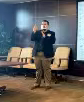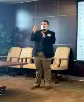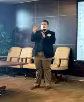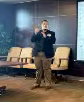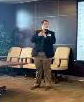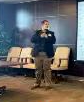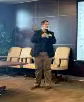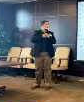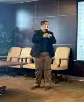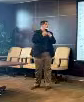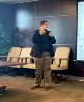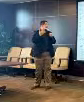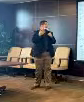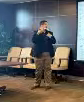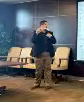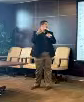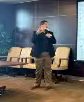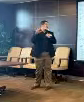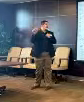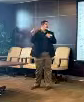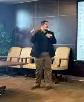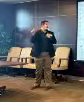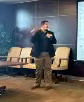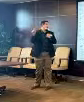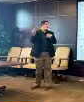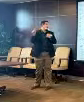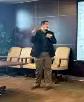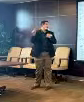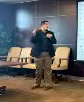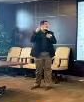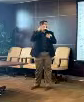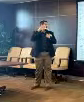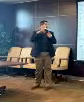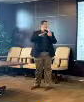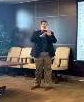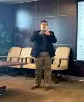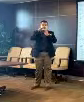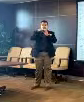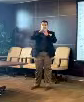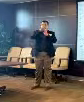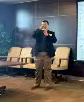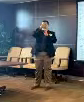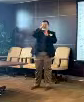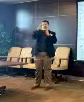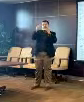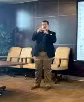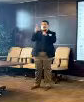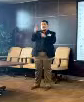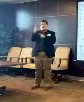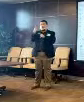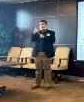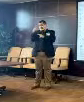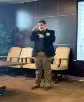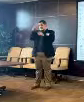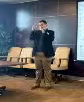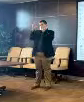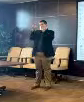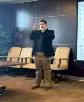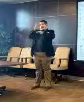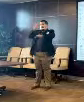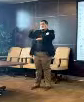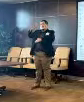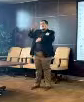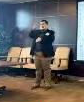year. Our current census is at 331. You can see the trajectory that we had compared to last year. I fully expect that we will